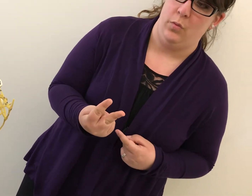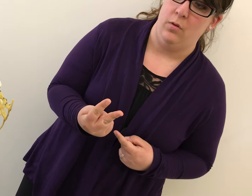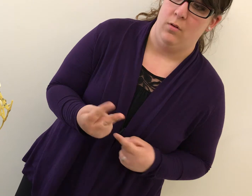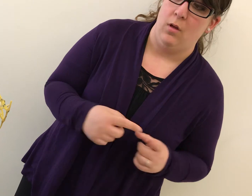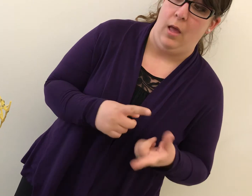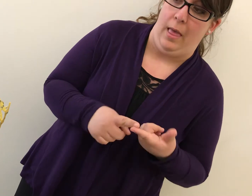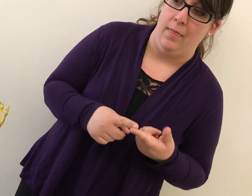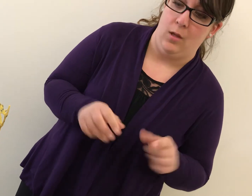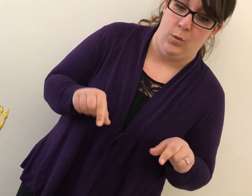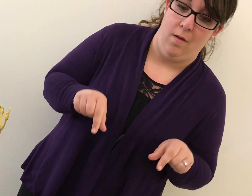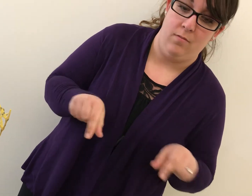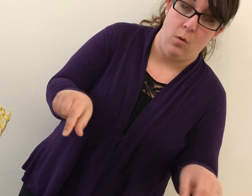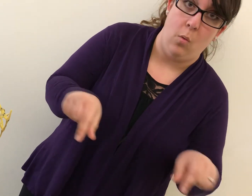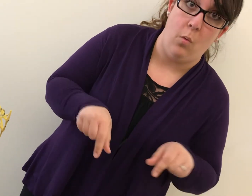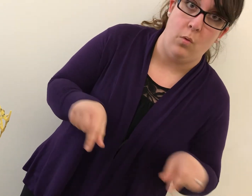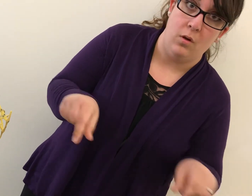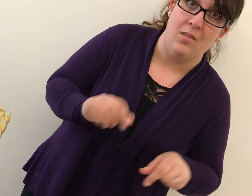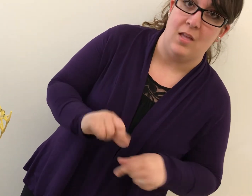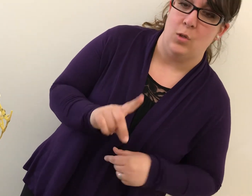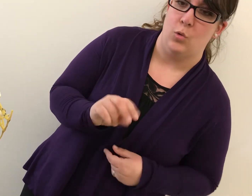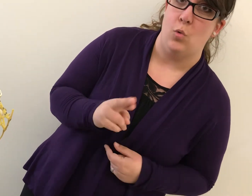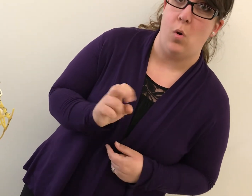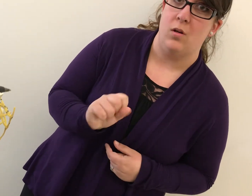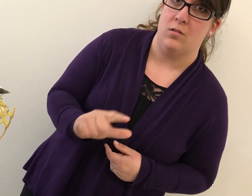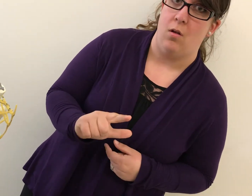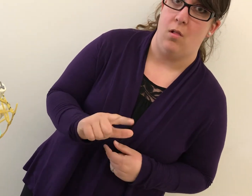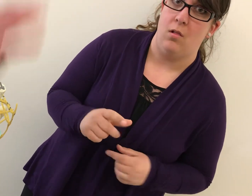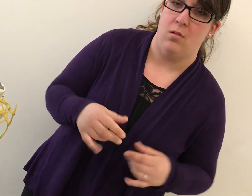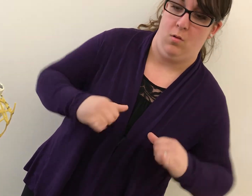And then this is the dorsal horn that's going to be sensory.